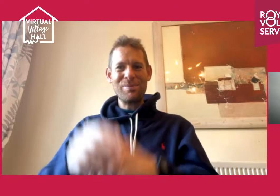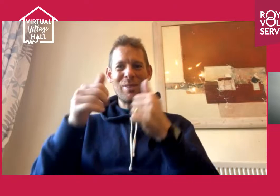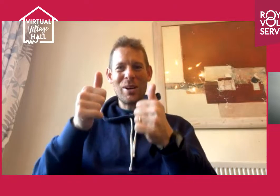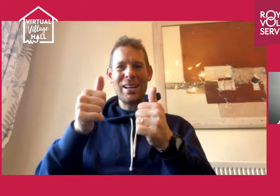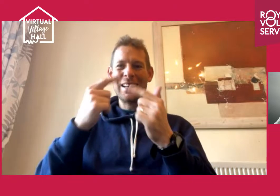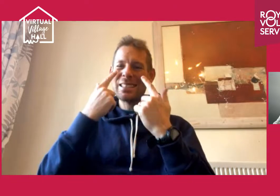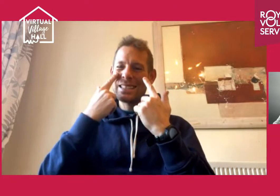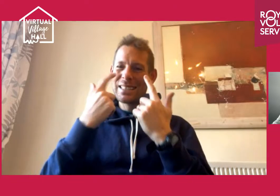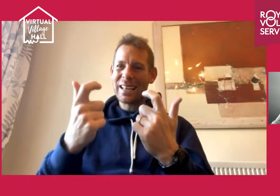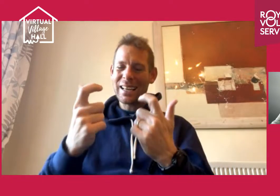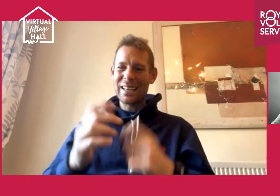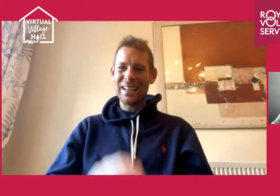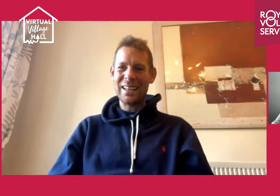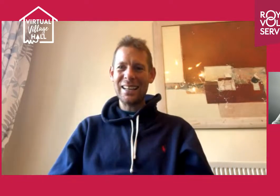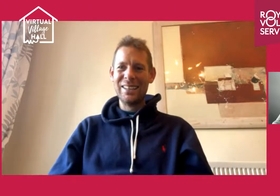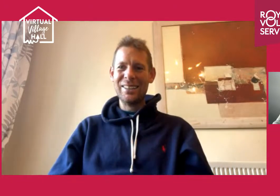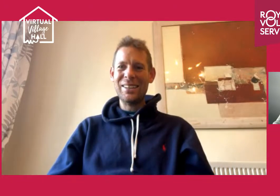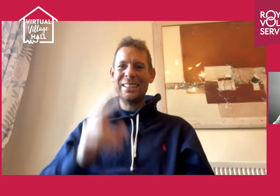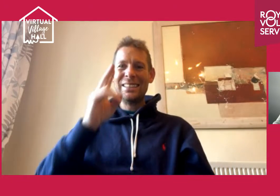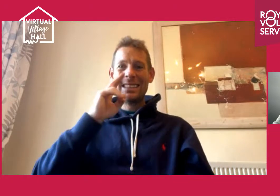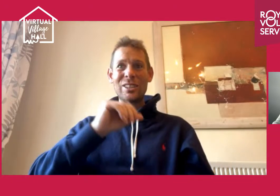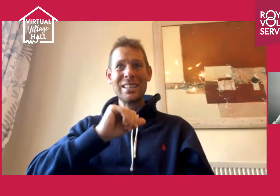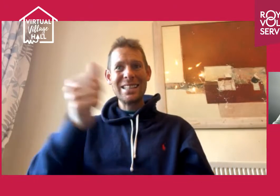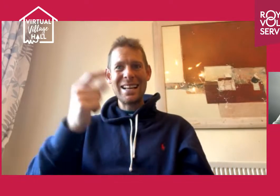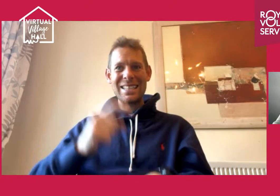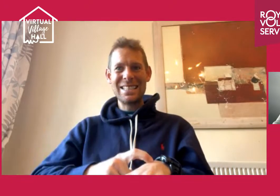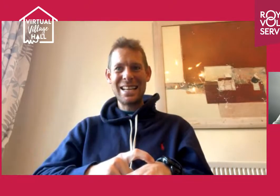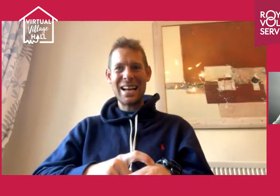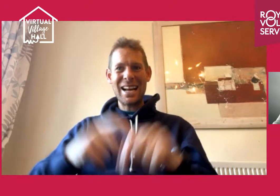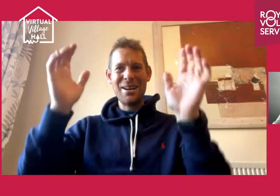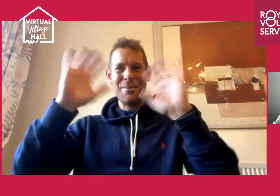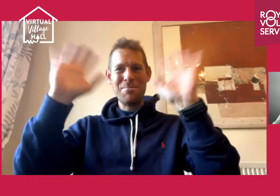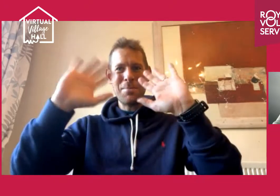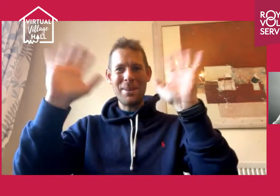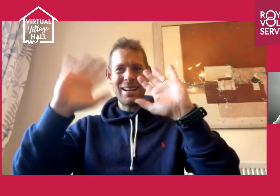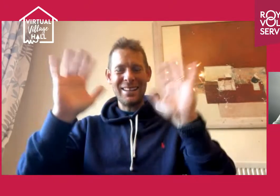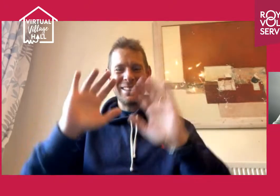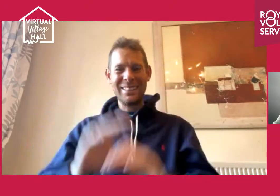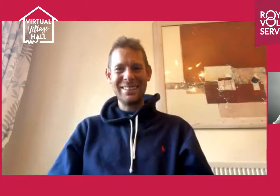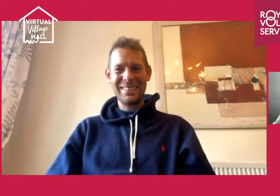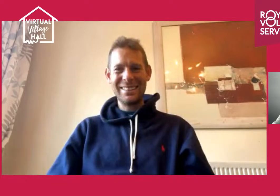Okay, take care, everyone, and see you next time. Bye-bye.